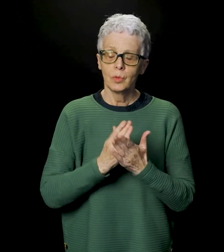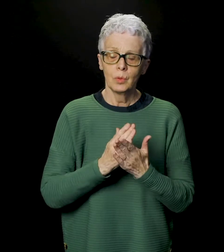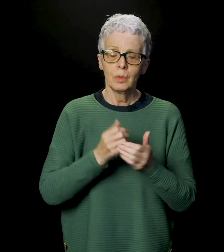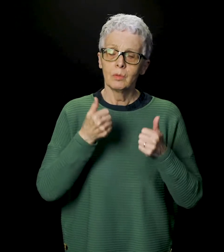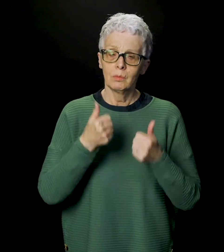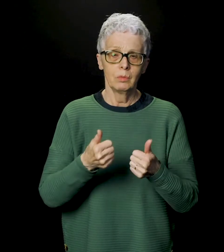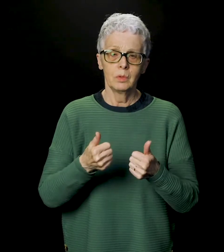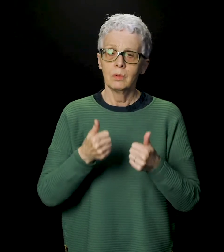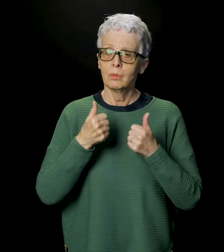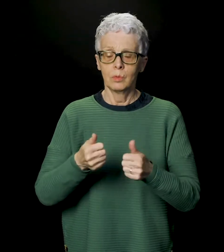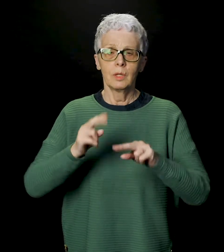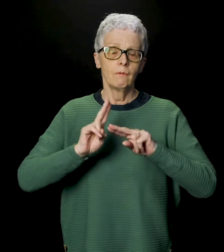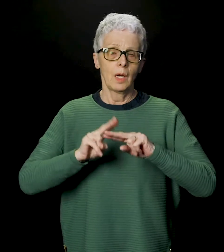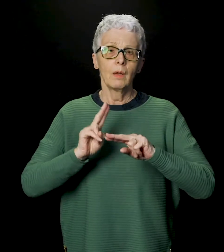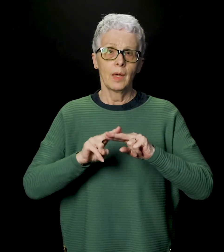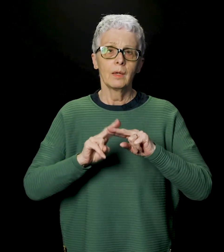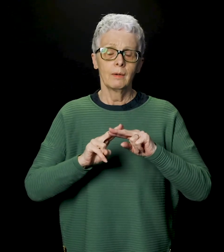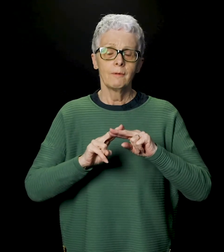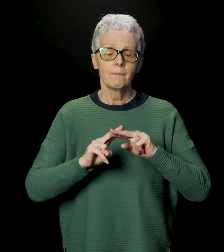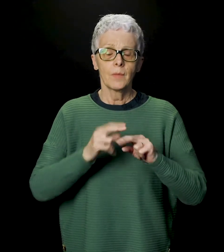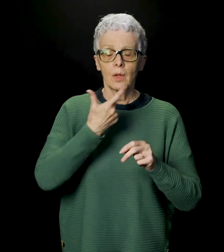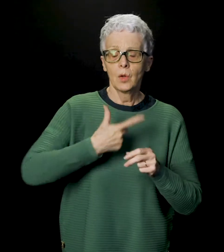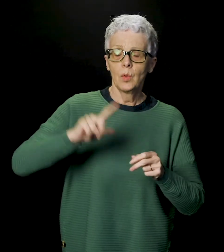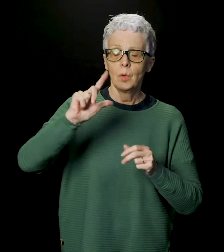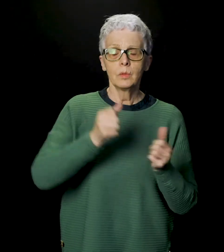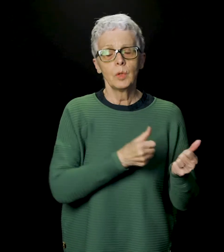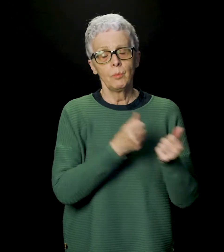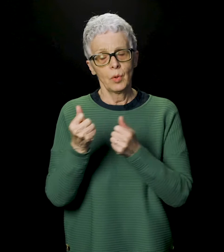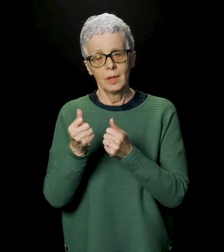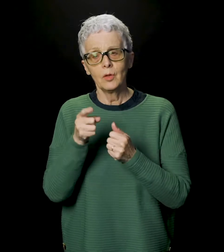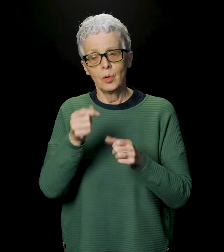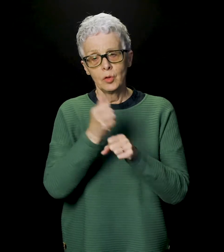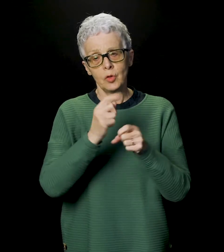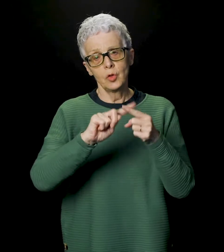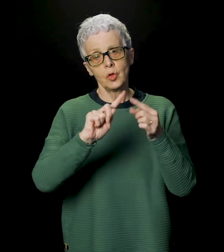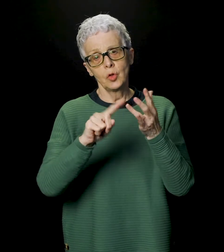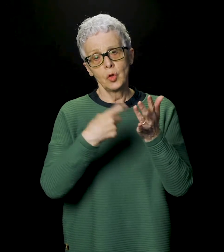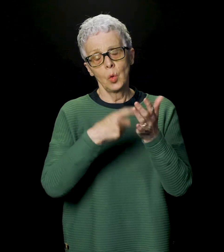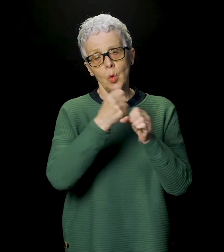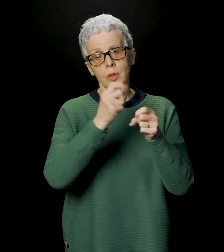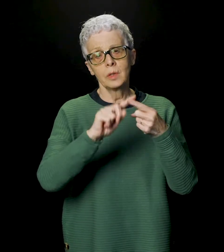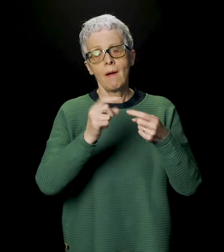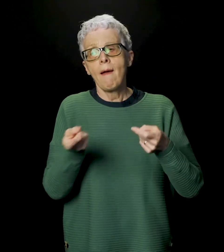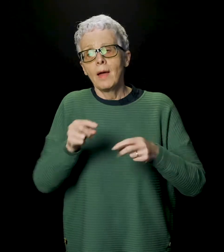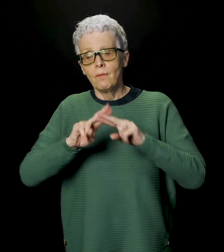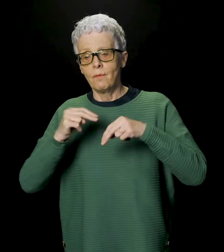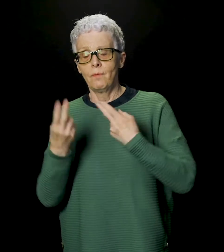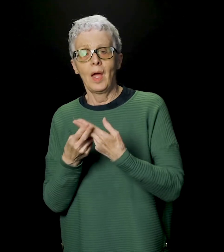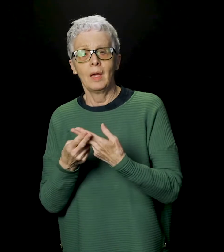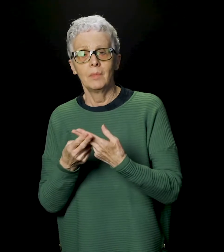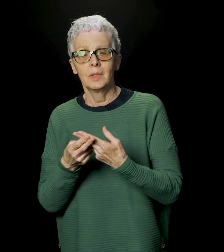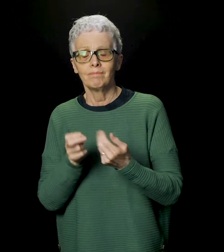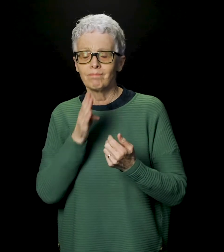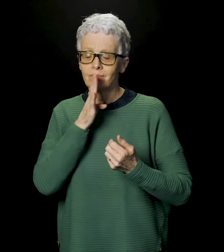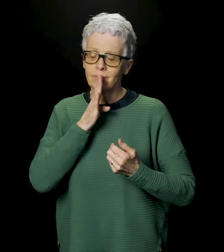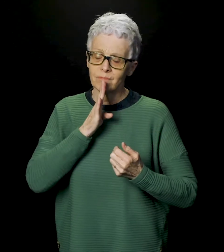good Father. Lord, we bring before you George and the family who are in the midst of their